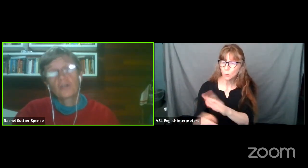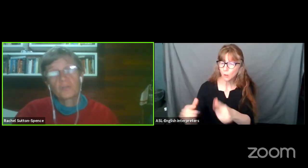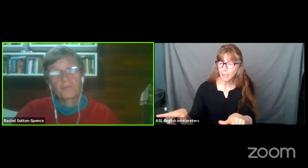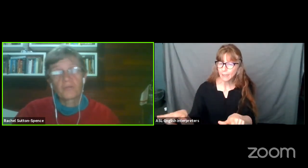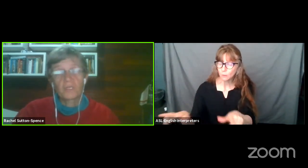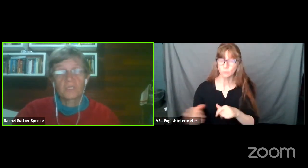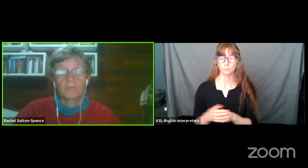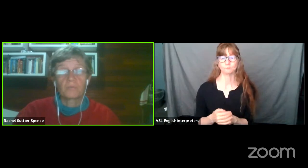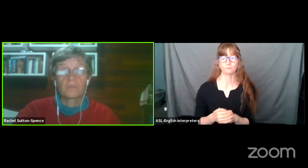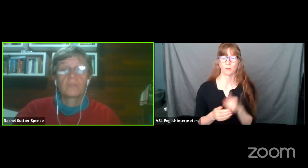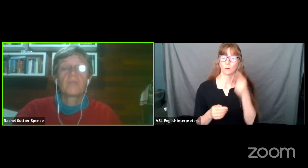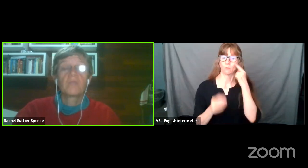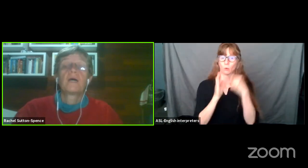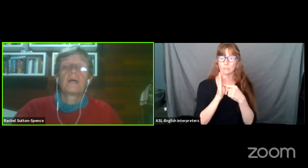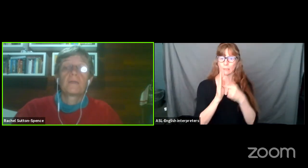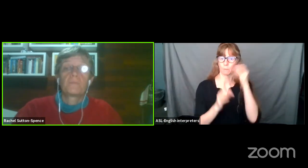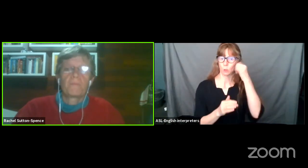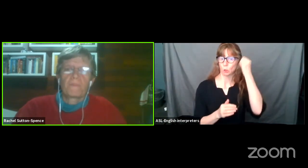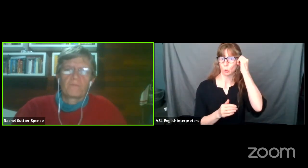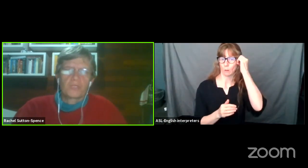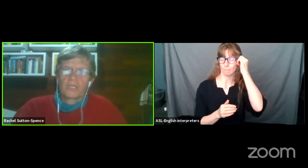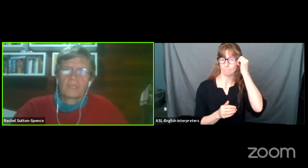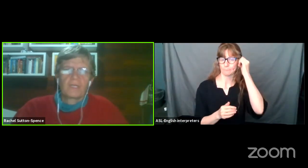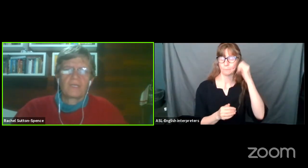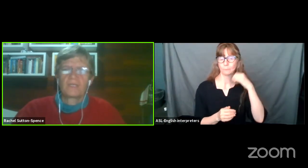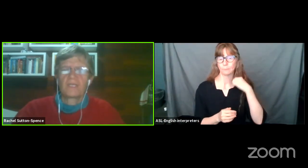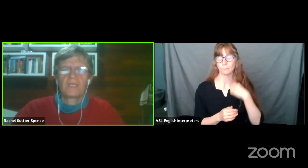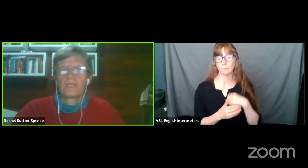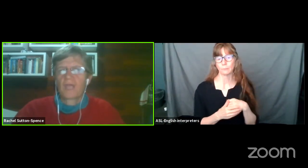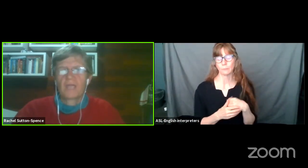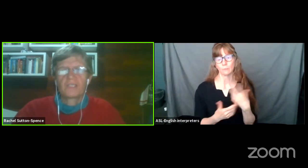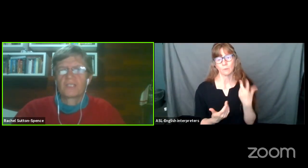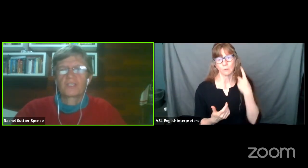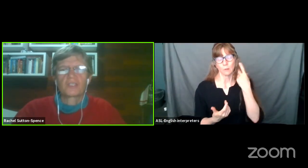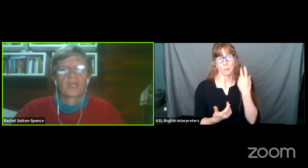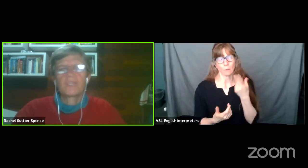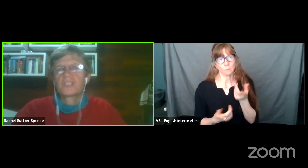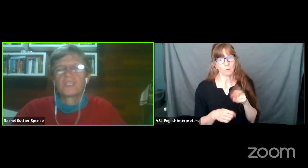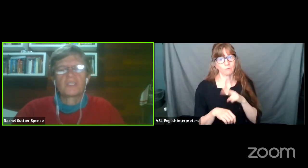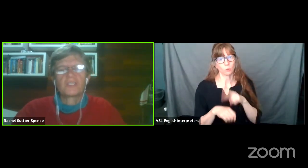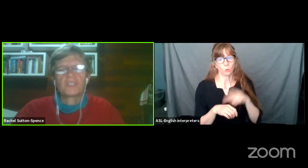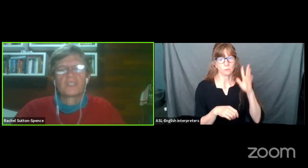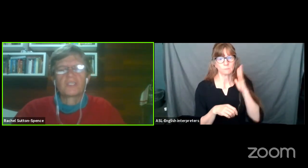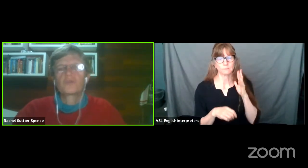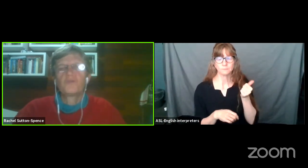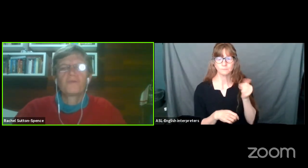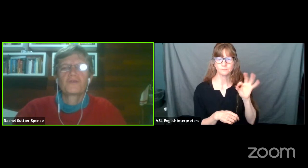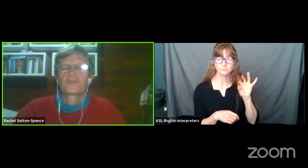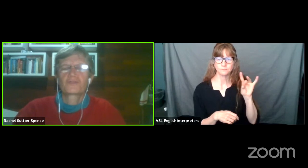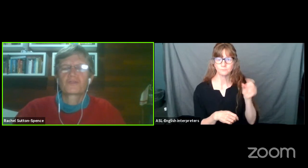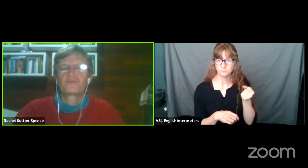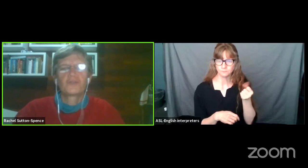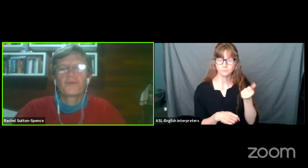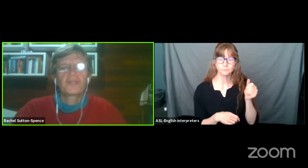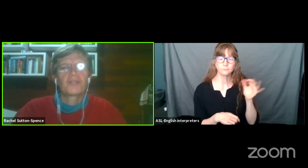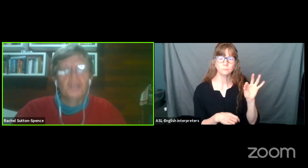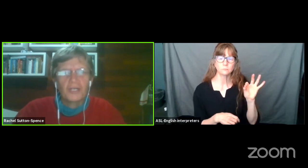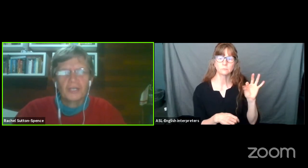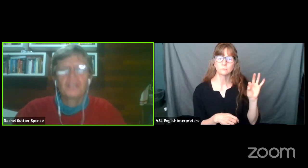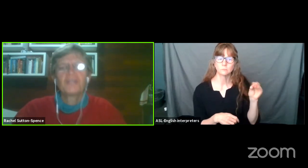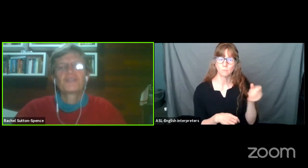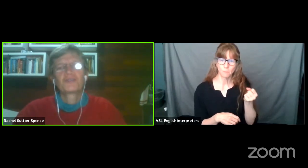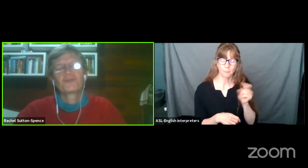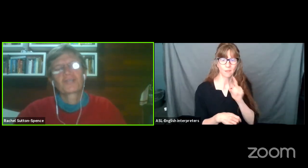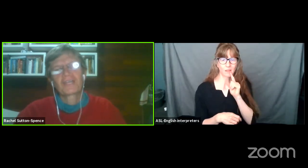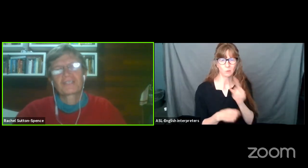In Europe, for example, certainly in the 80s and 90s, it was almost de